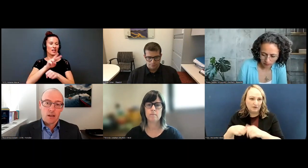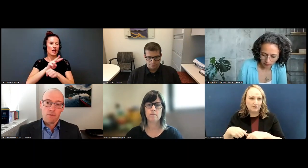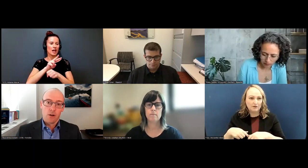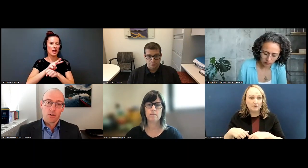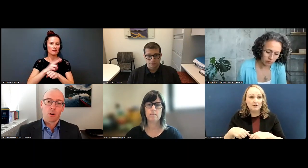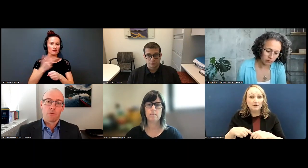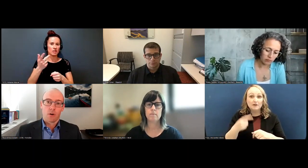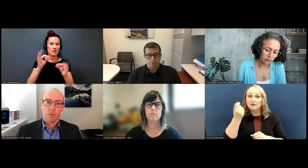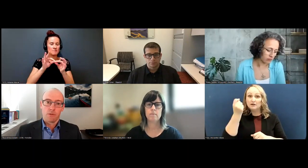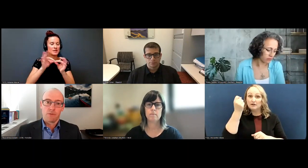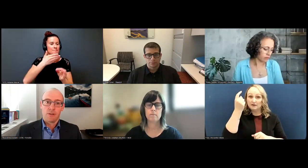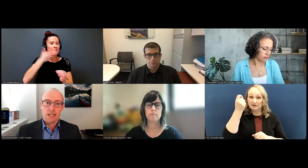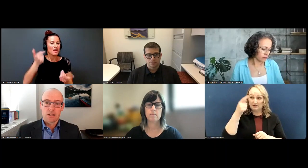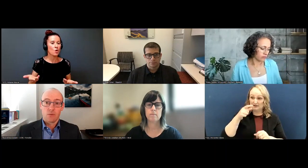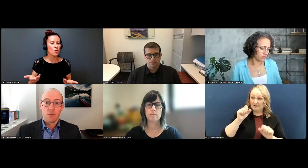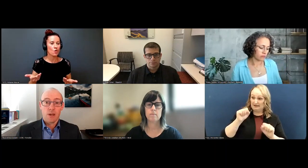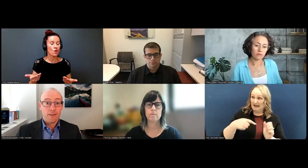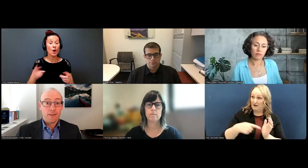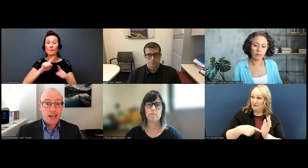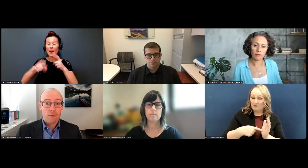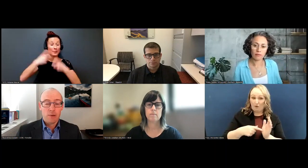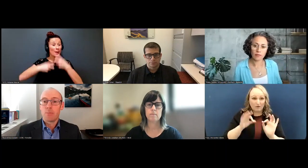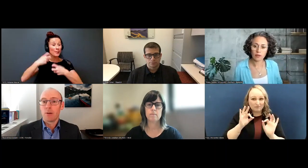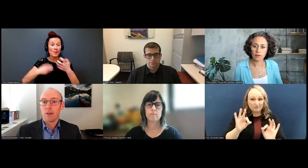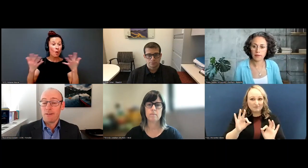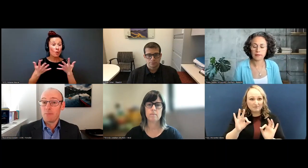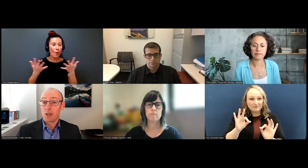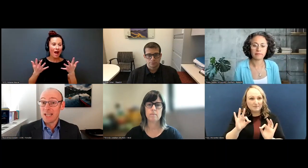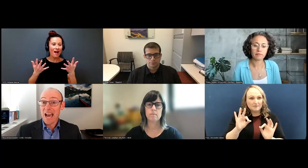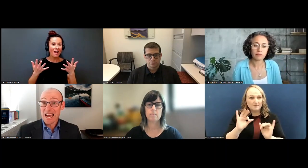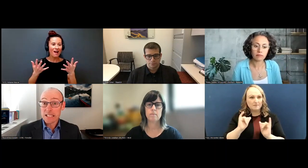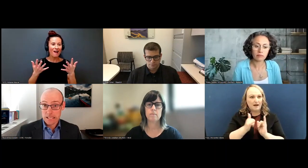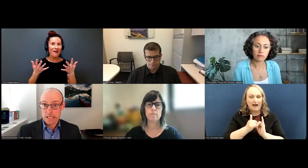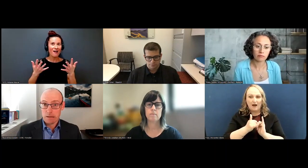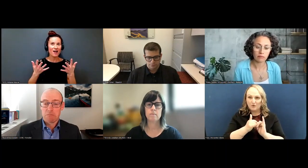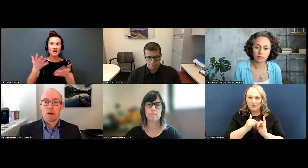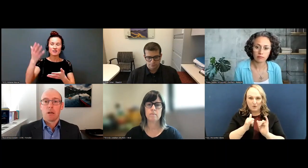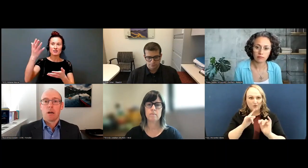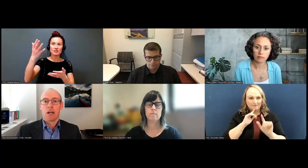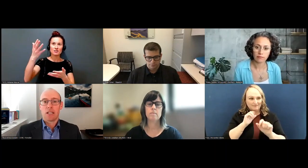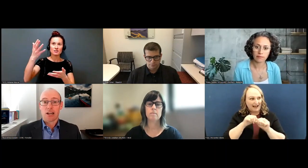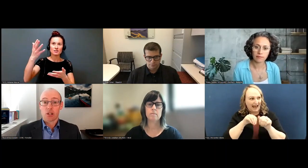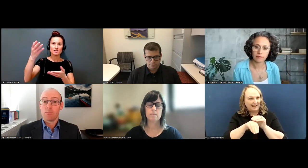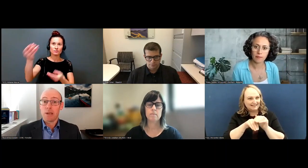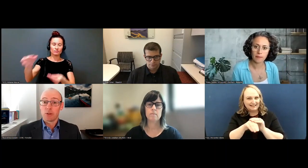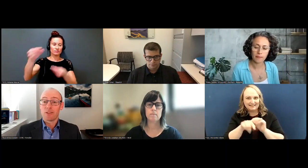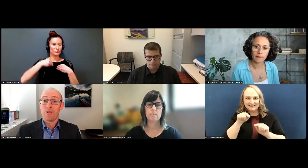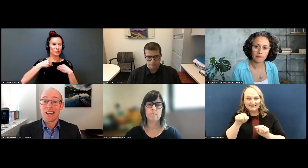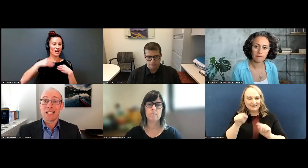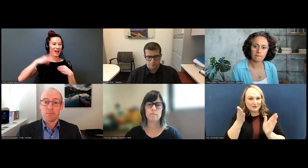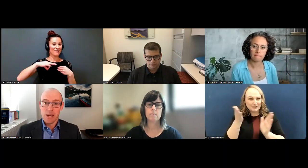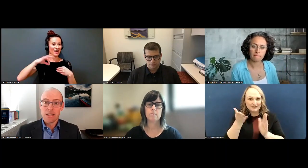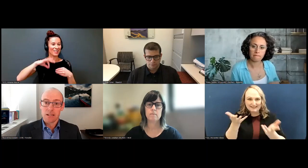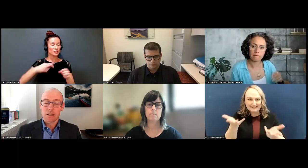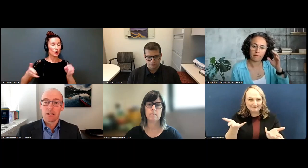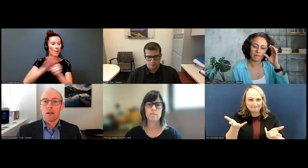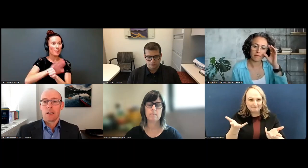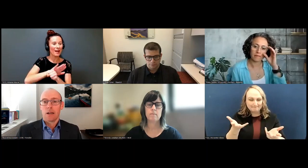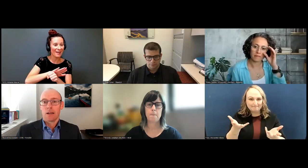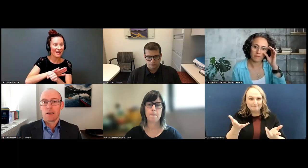benefits of those more affordable fees, we have to have people have the ability to access them, to actually be able to find